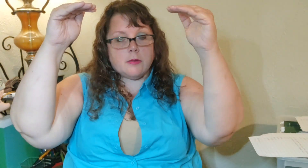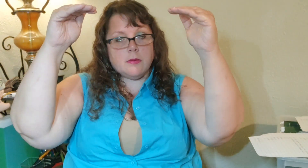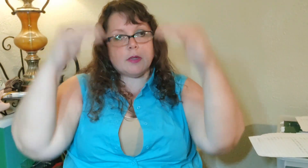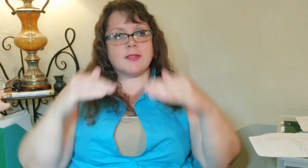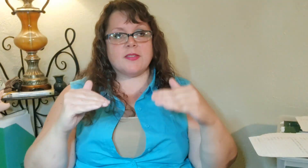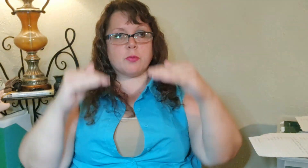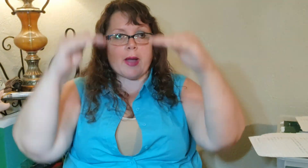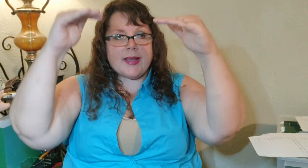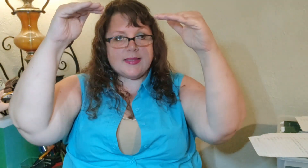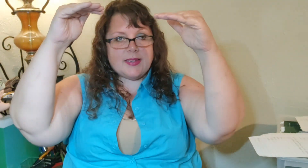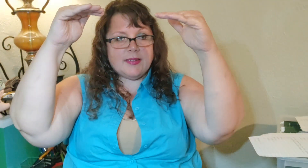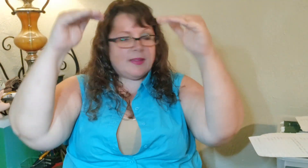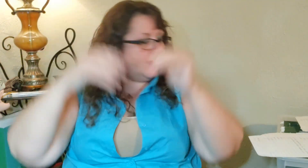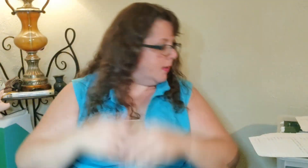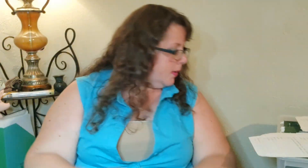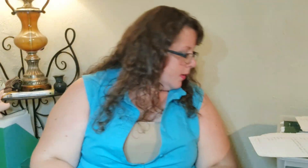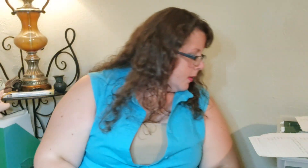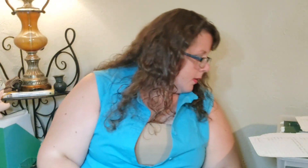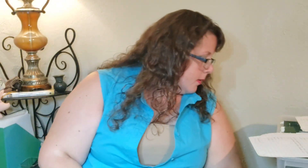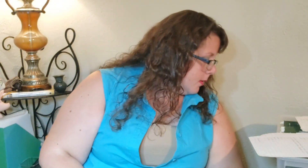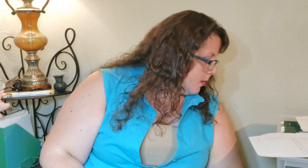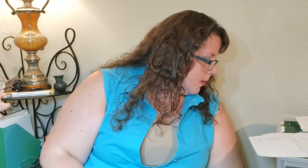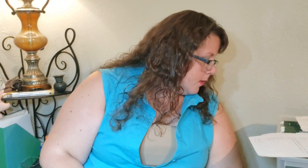hotel, because it's rising.